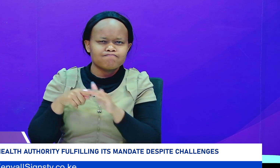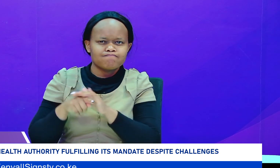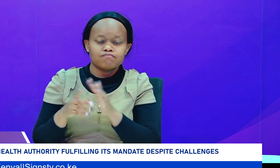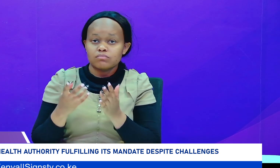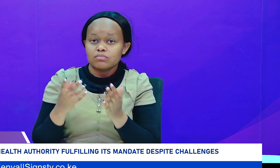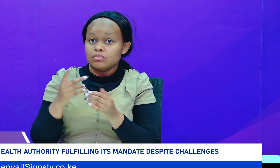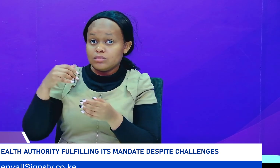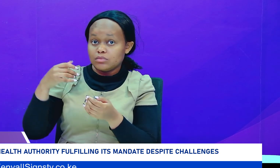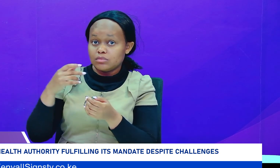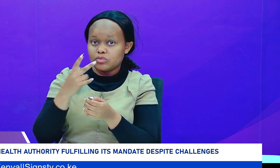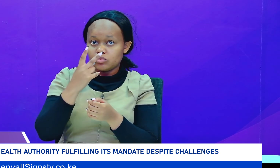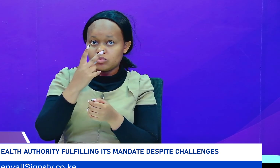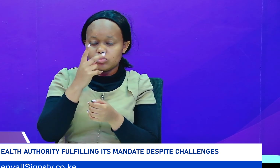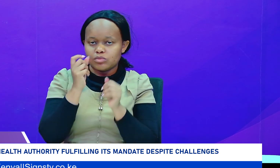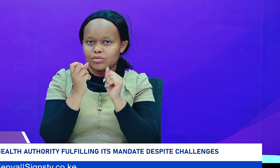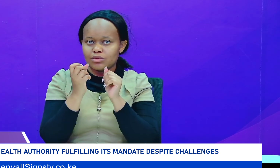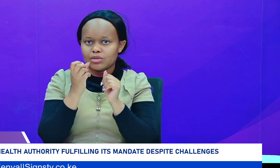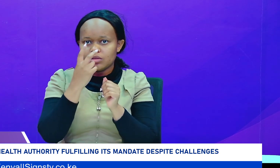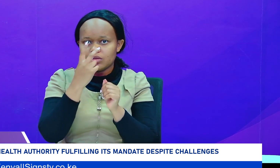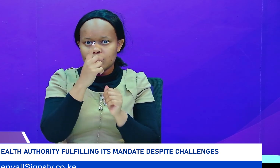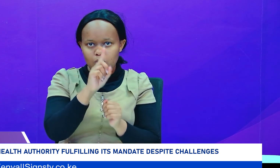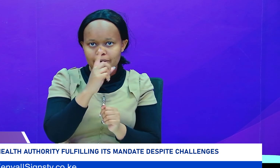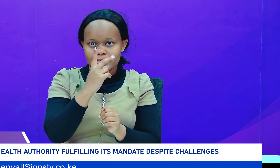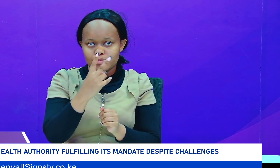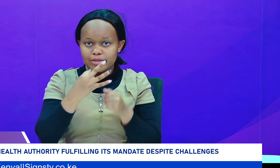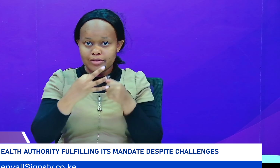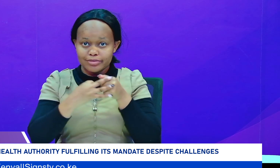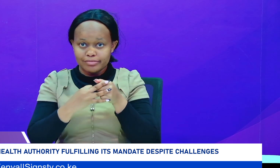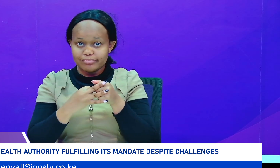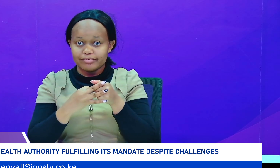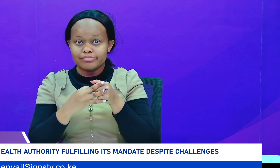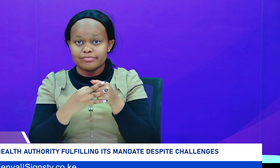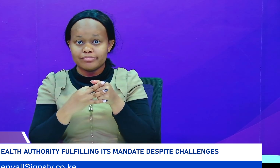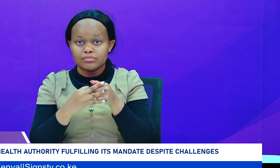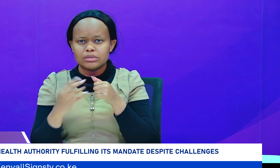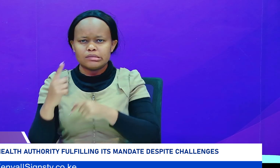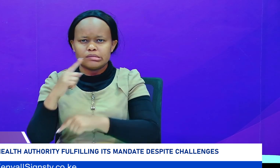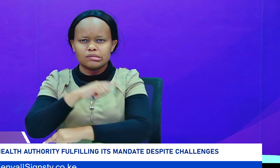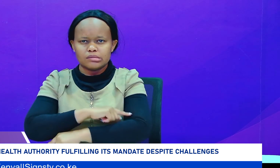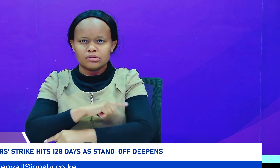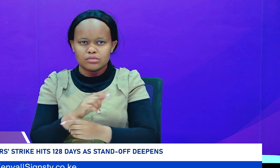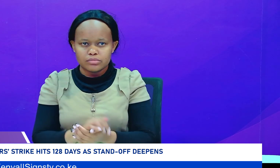Saturday, with strike now entering its 128th day.